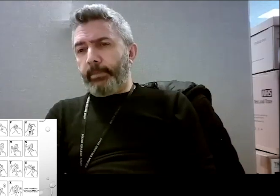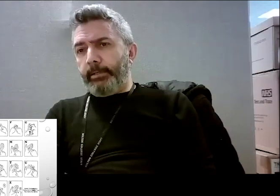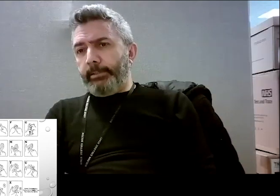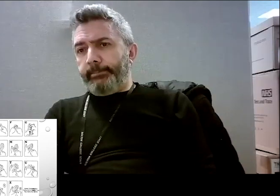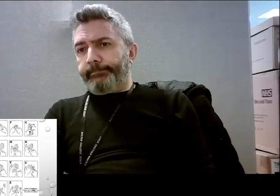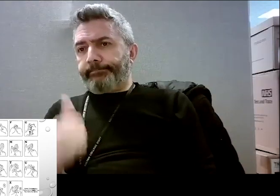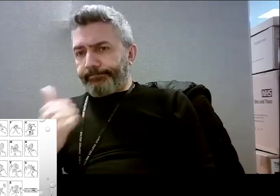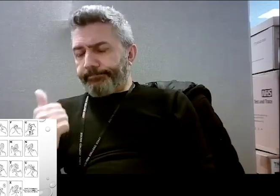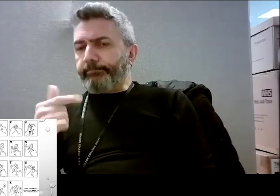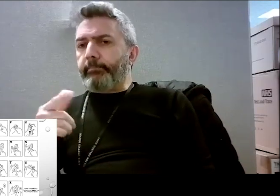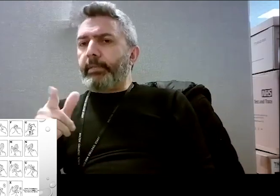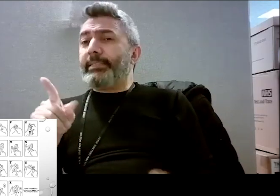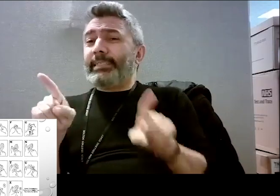different things.